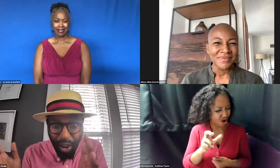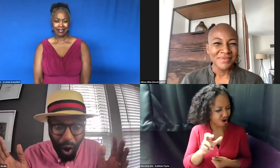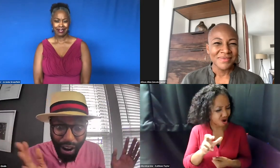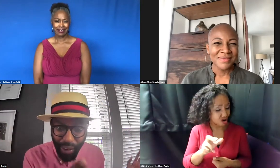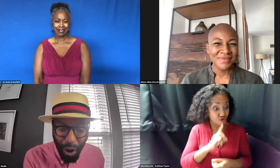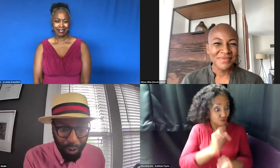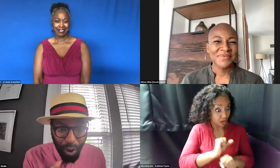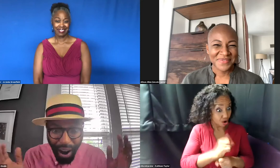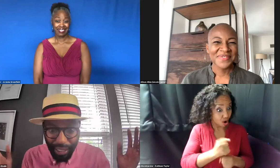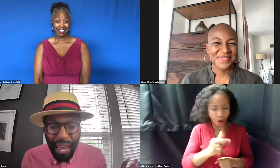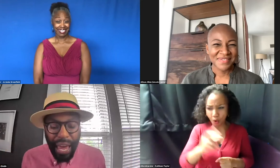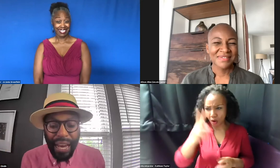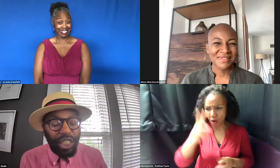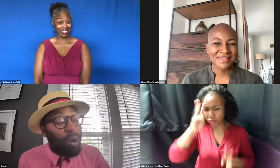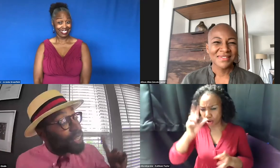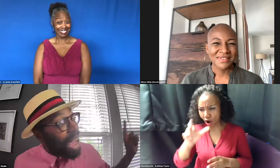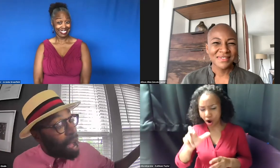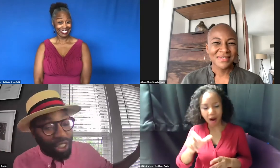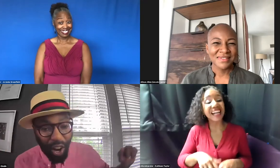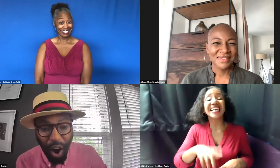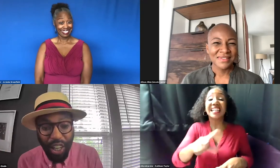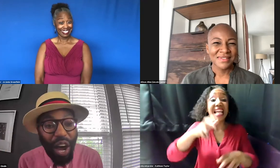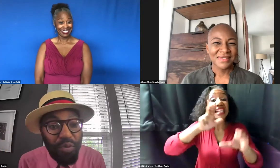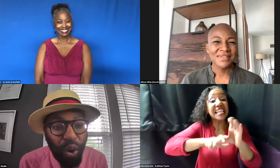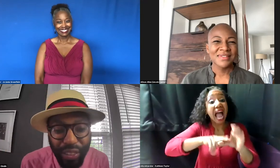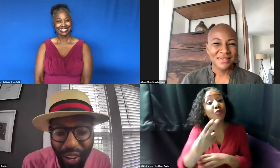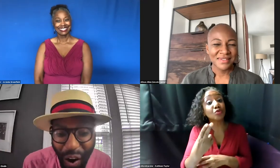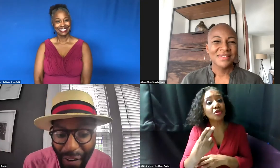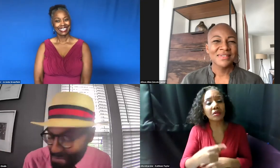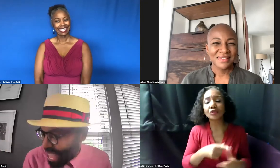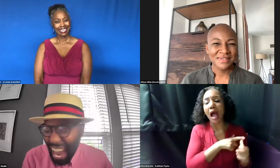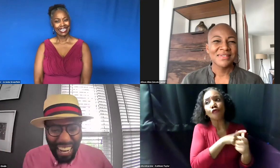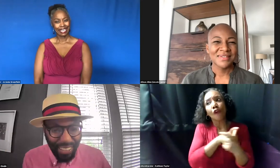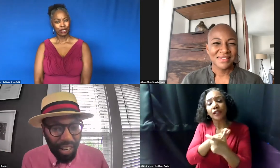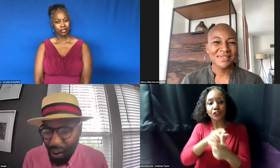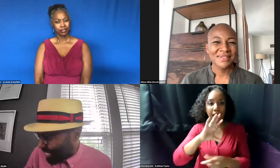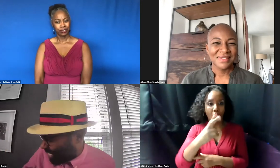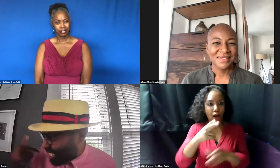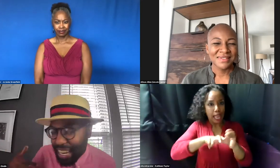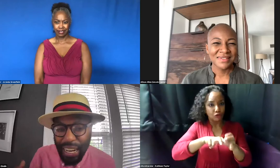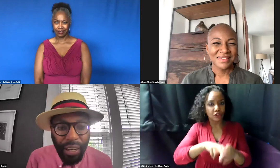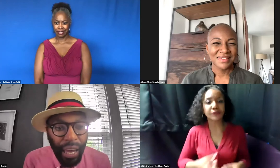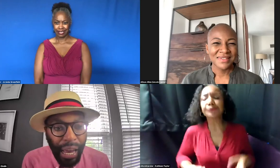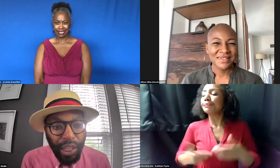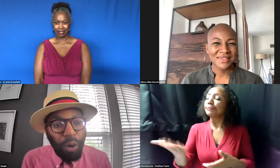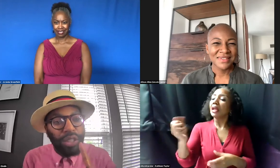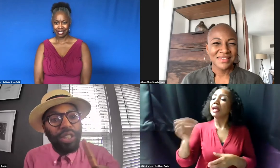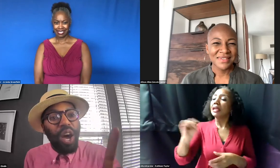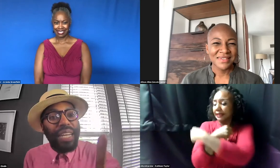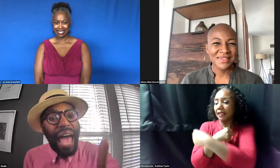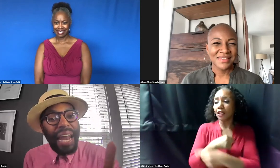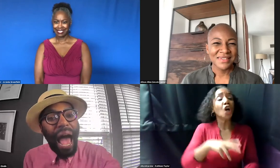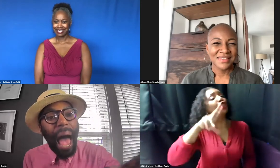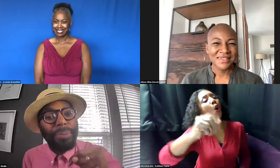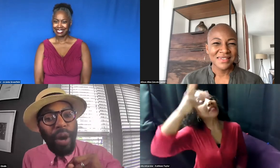Is it a real car? Is it a virtual car? And she goes, the couch is the car. So I run over to the car. And I sit in the car and I said, Sydney, get in. And she goes,